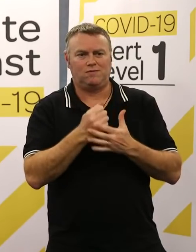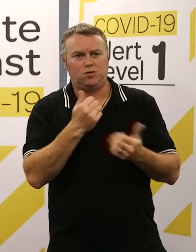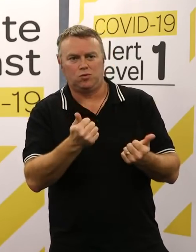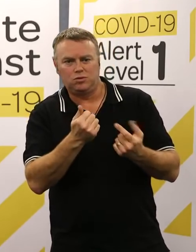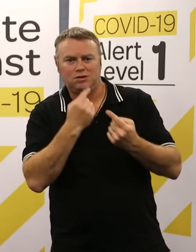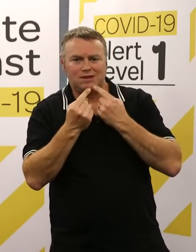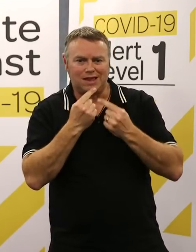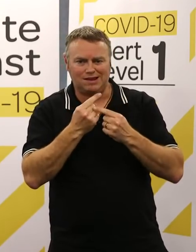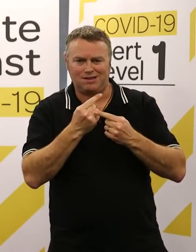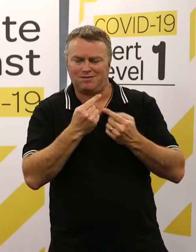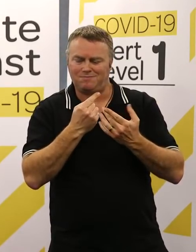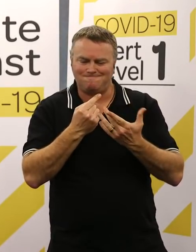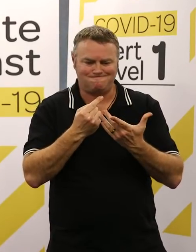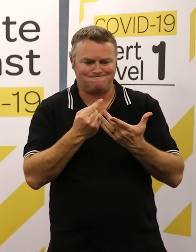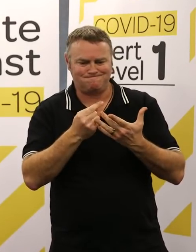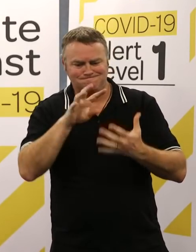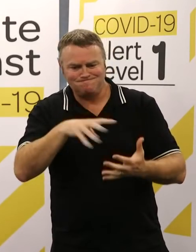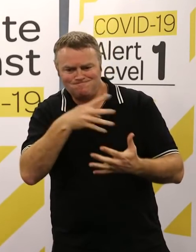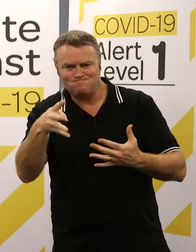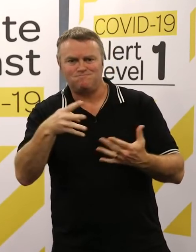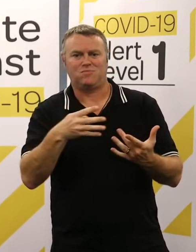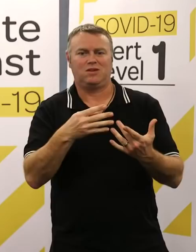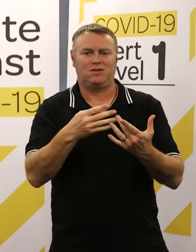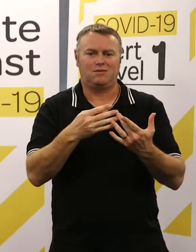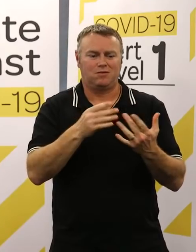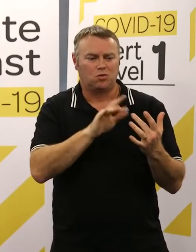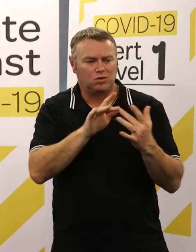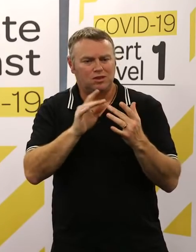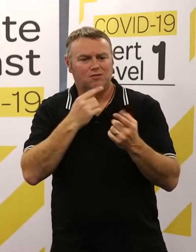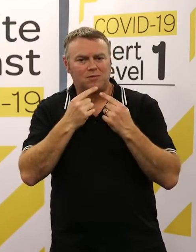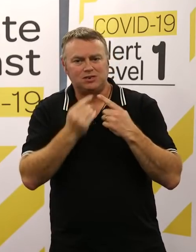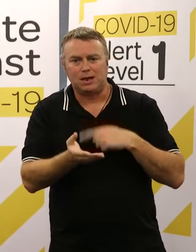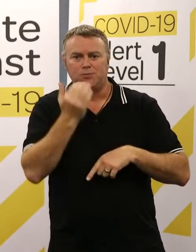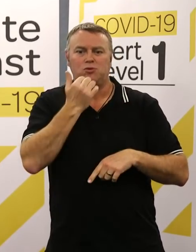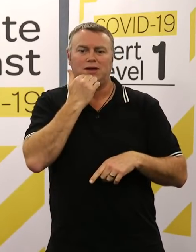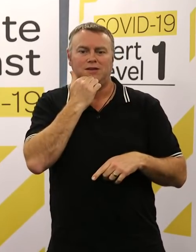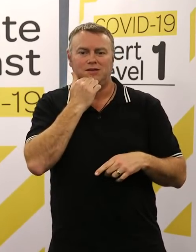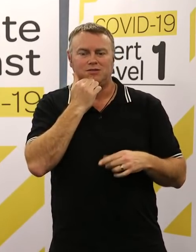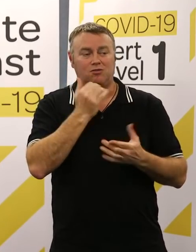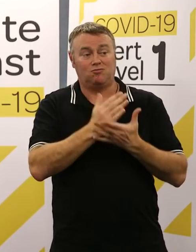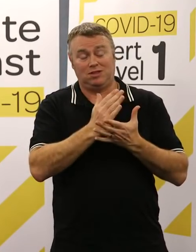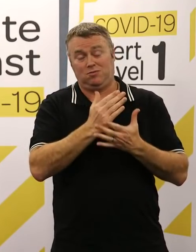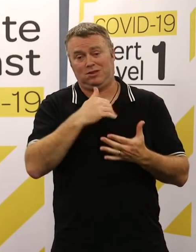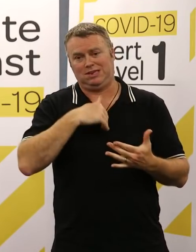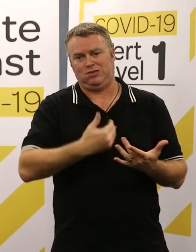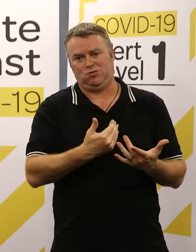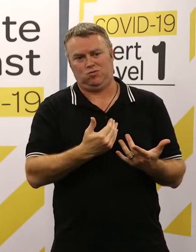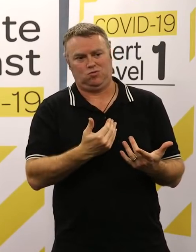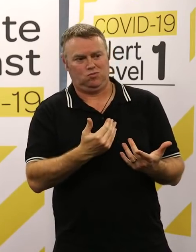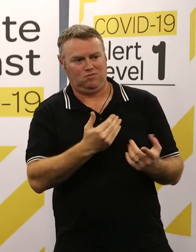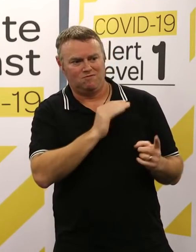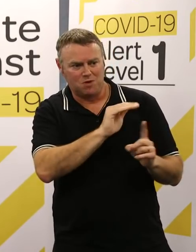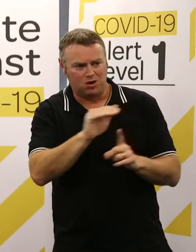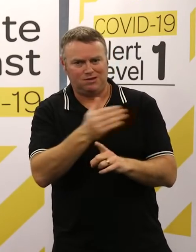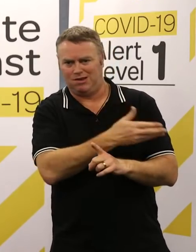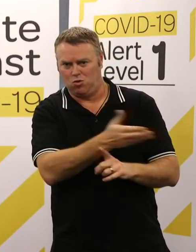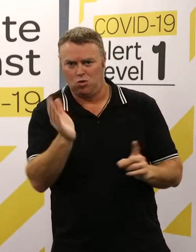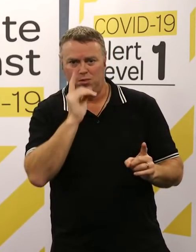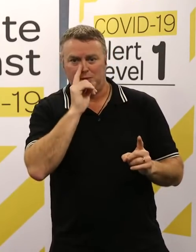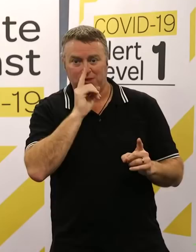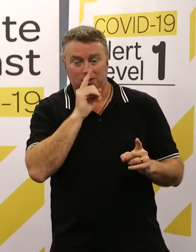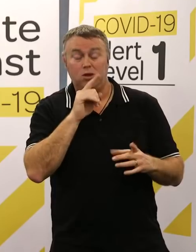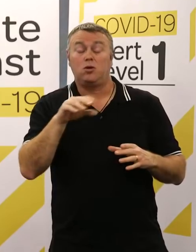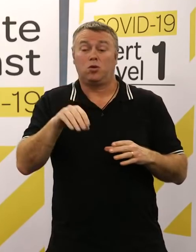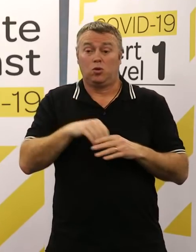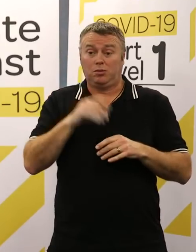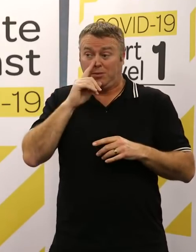will help. But we also need to just remind everybody, including those recently returned, they have a role to play, and